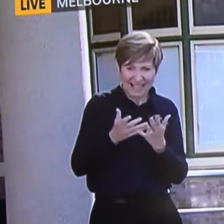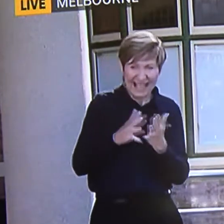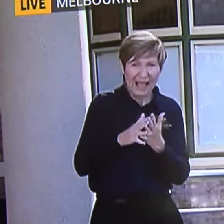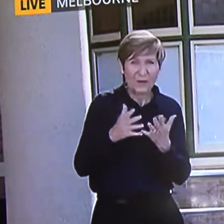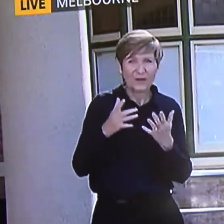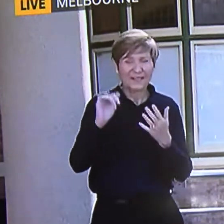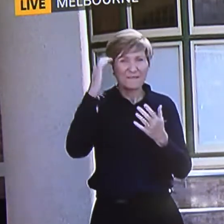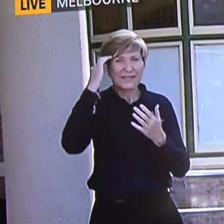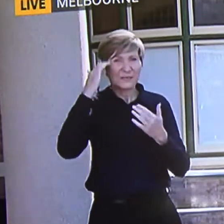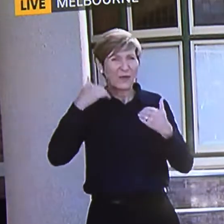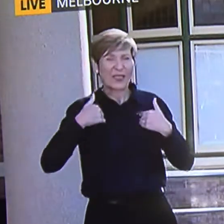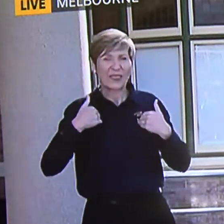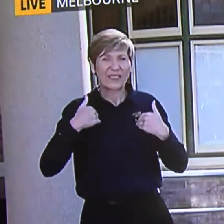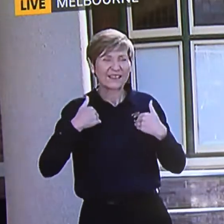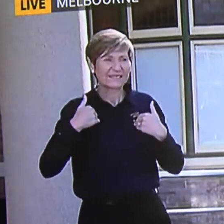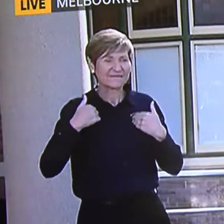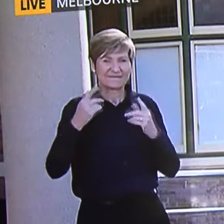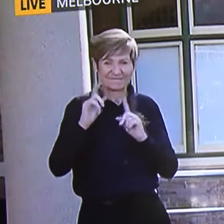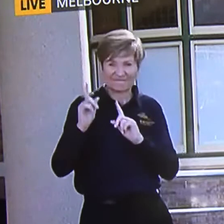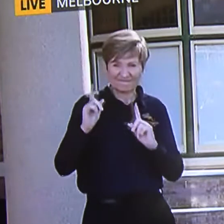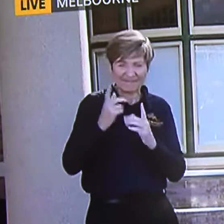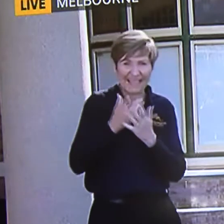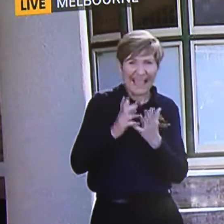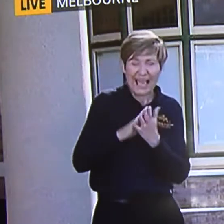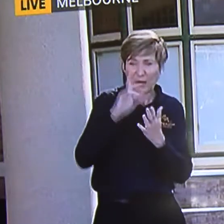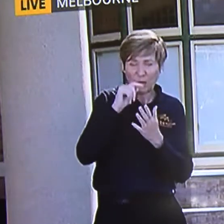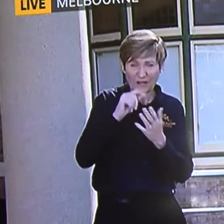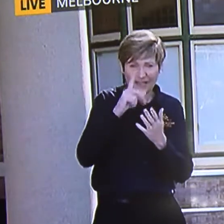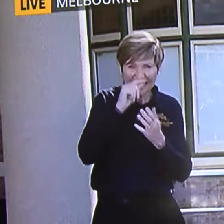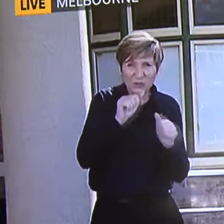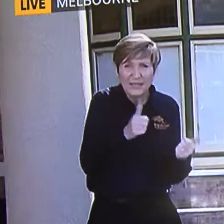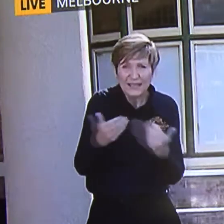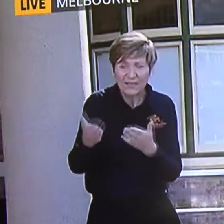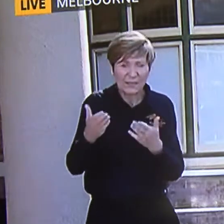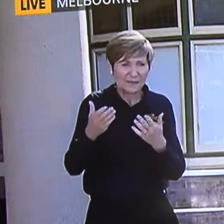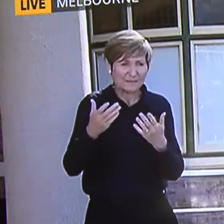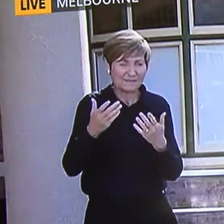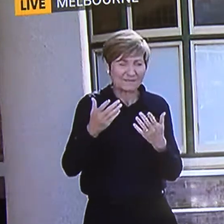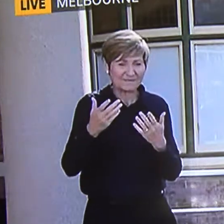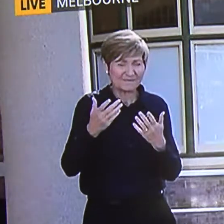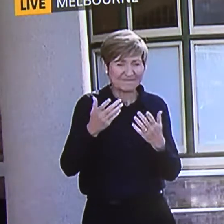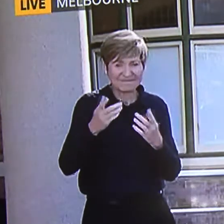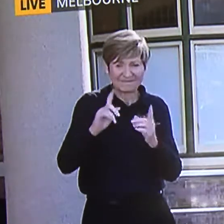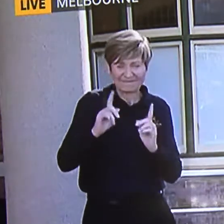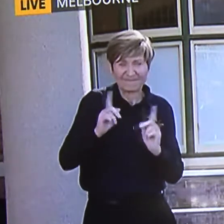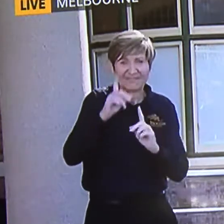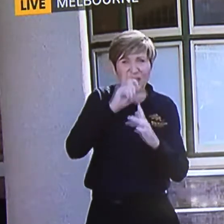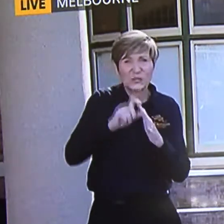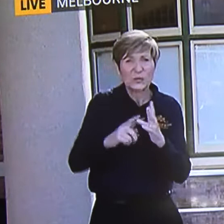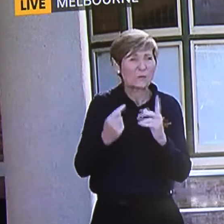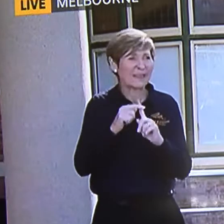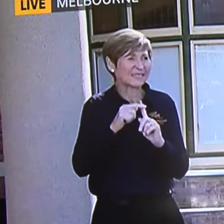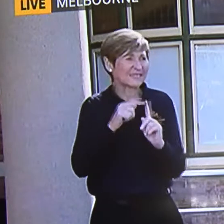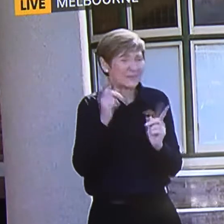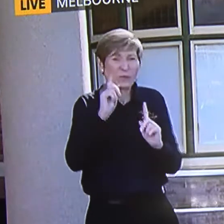no hanging points, no unsupervised access to materials that would be used for self-harm. Are those